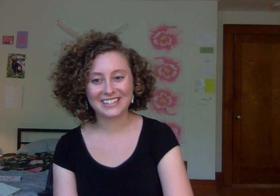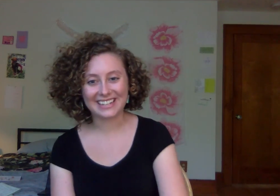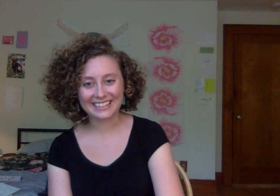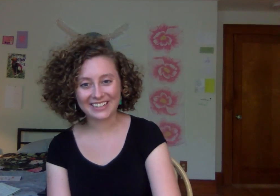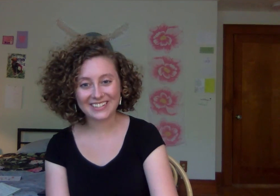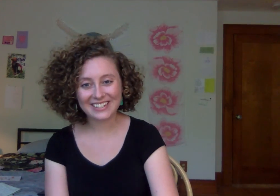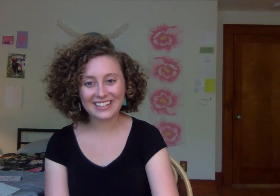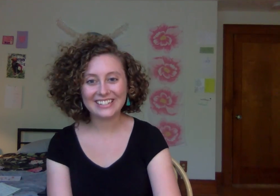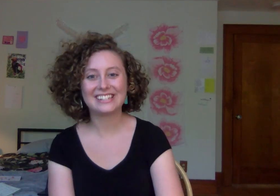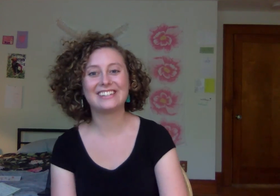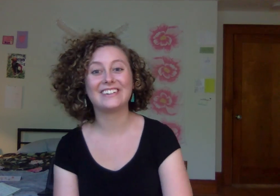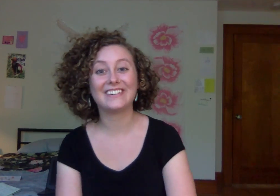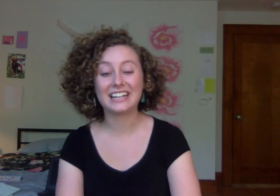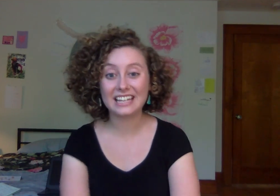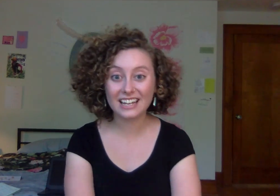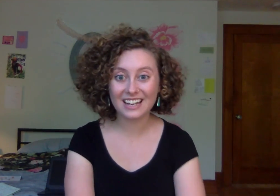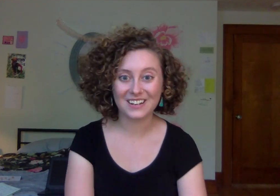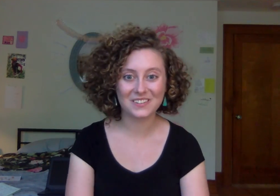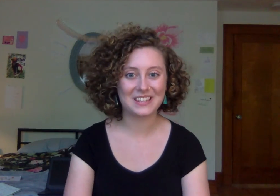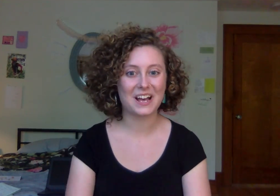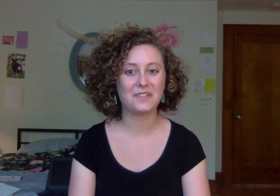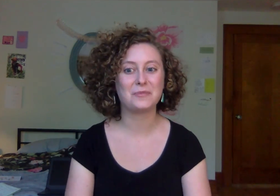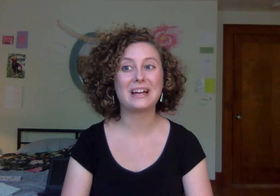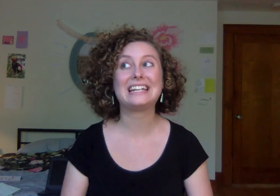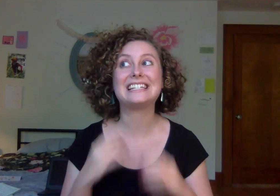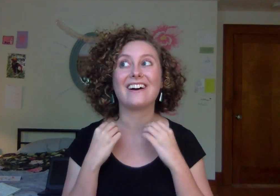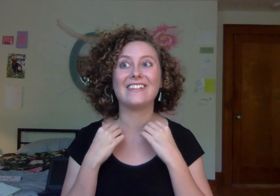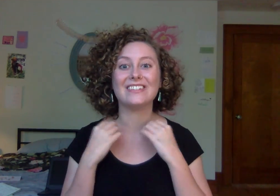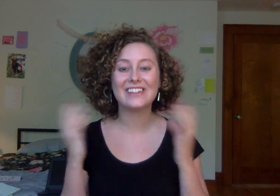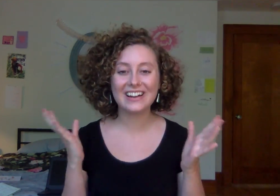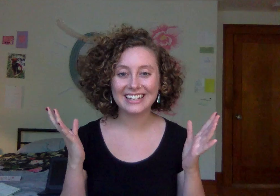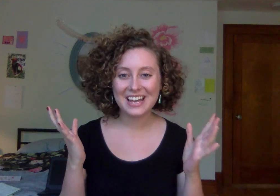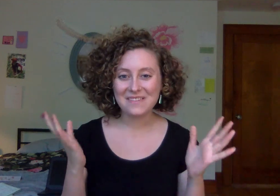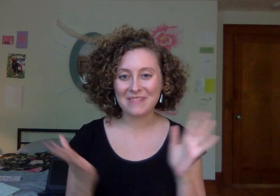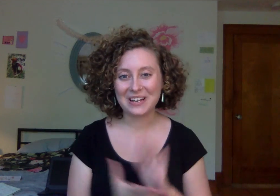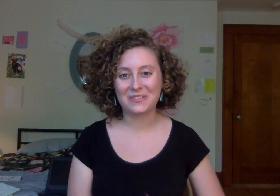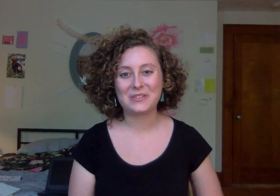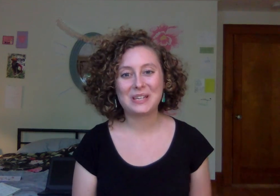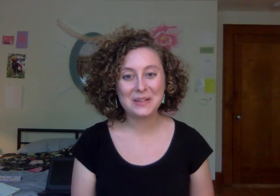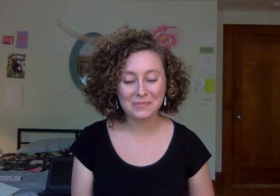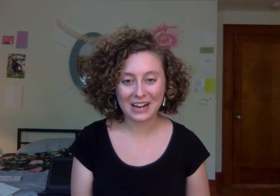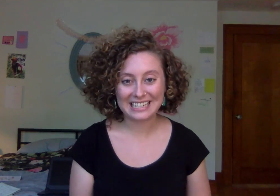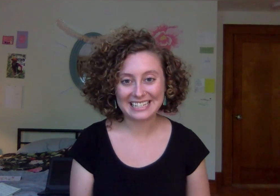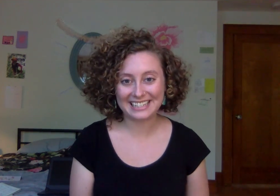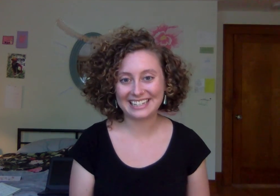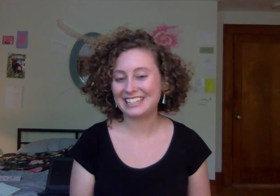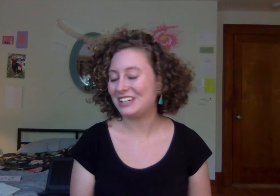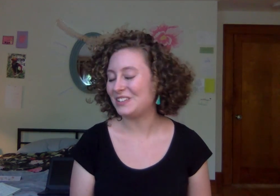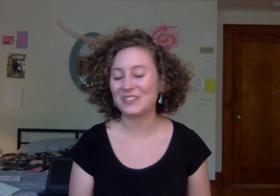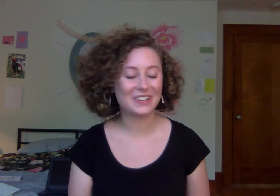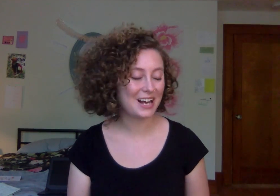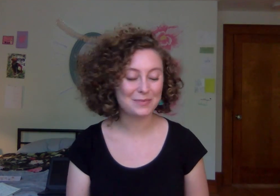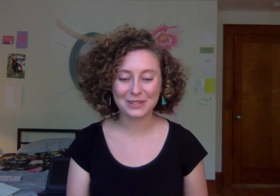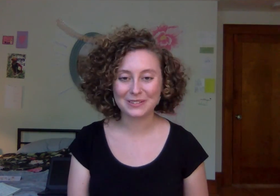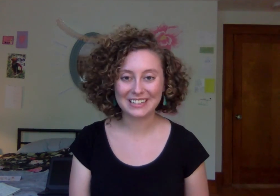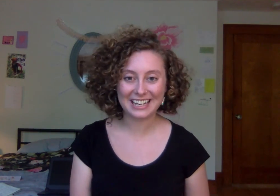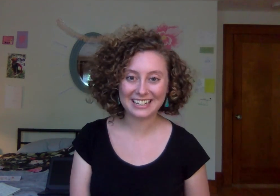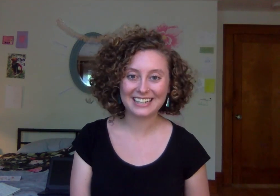sign language. So again, I know that the alphabet is a lot, but if you keep practicing, you will absolutely get it and